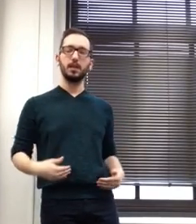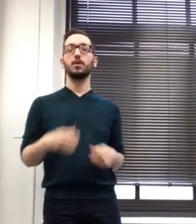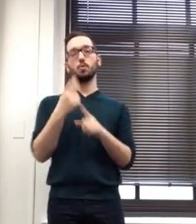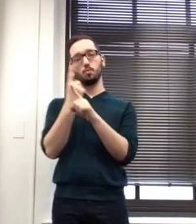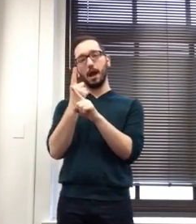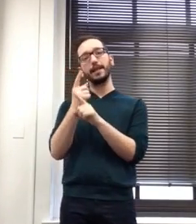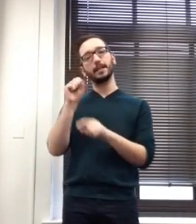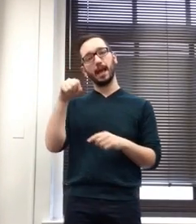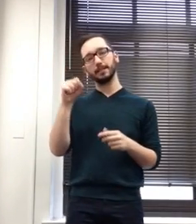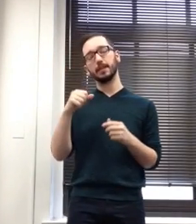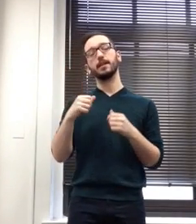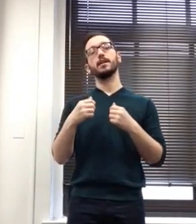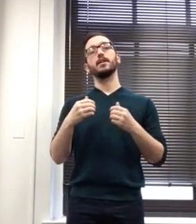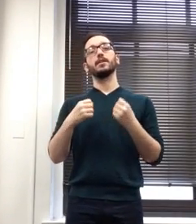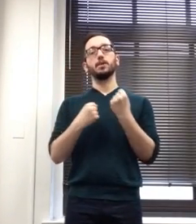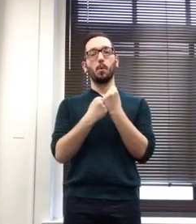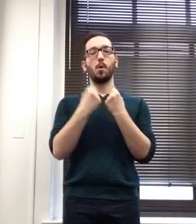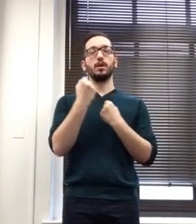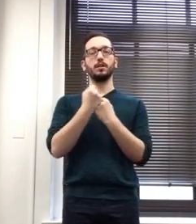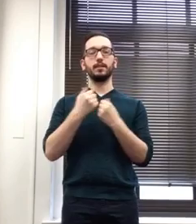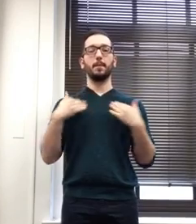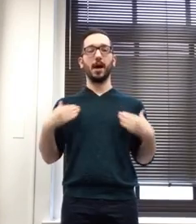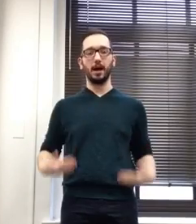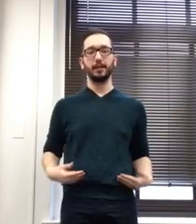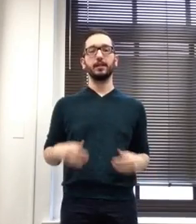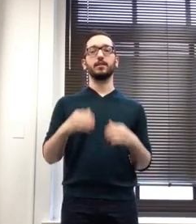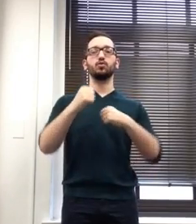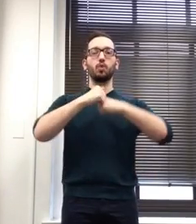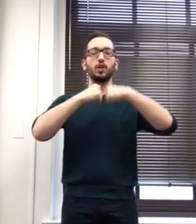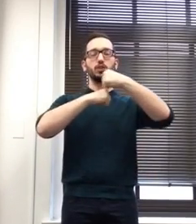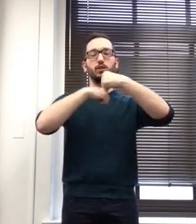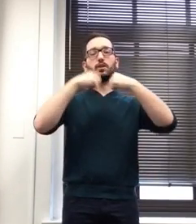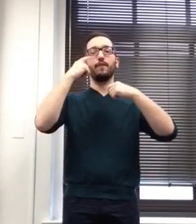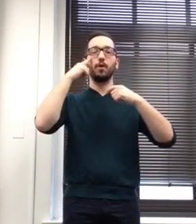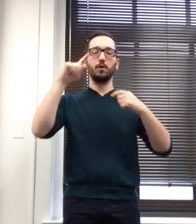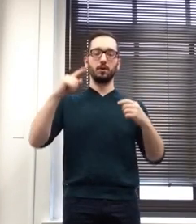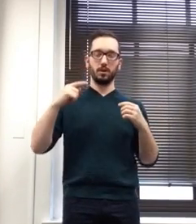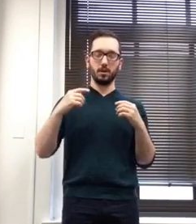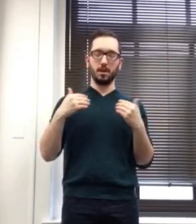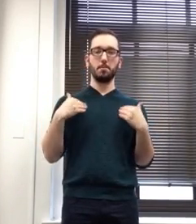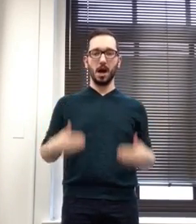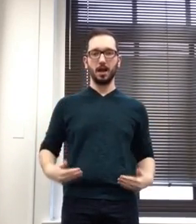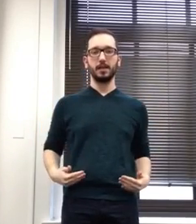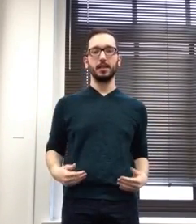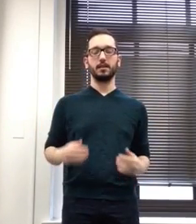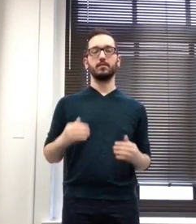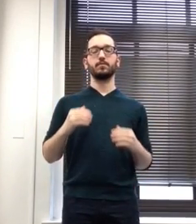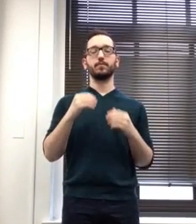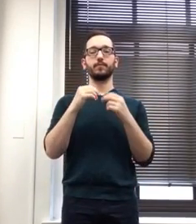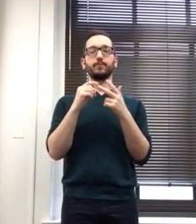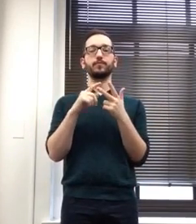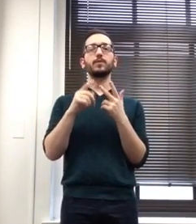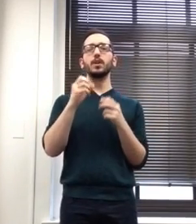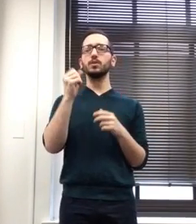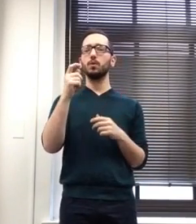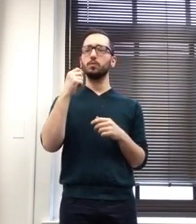And supports, it adds structure to the body. It supports. Remember the example we gave in class the other day. Those of you that have been camping before, right? We had the